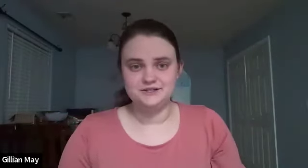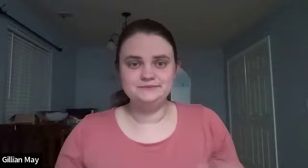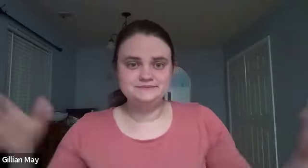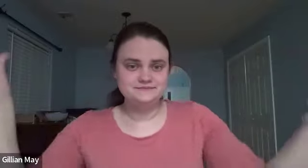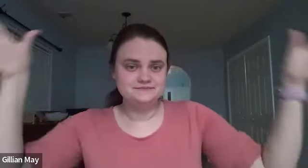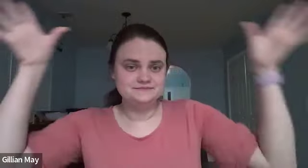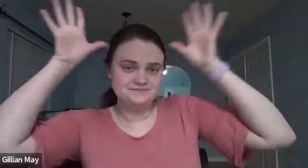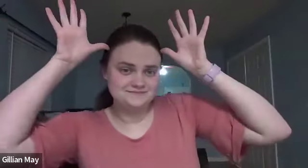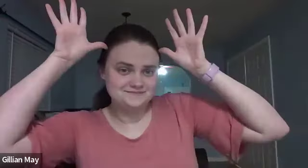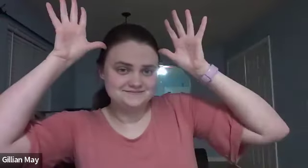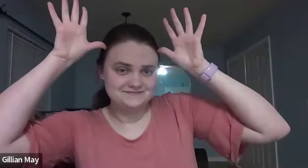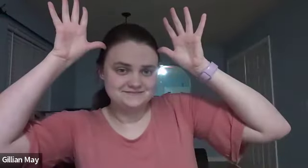Deer,